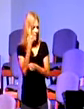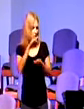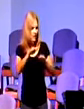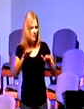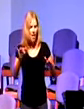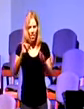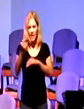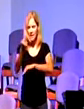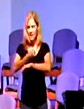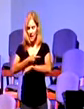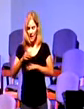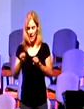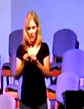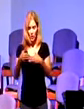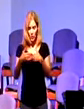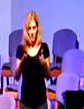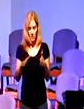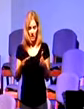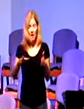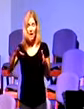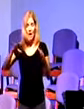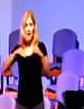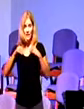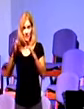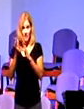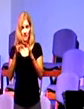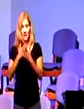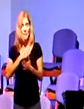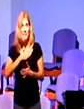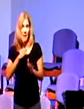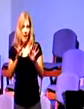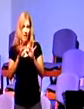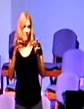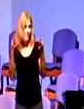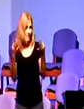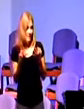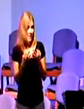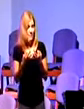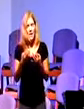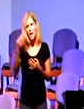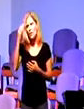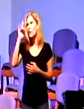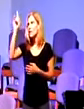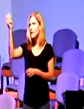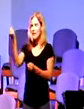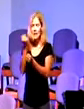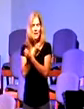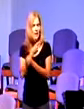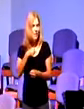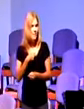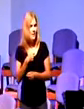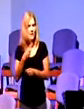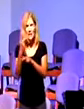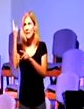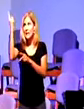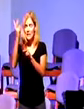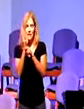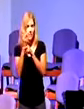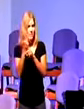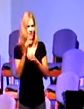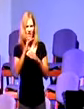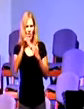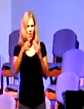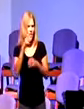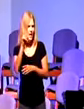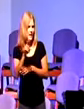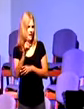On that day, receiving that shoebox, I accepted Jesus as my family. And just knowing that he loved me and that he cared for me was all I